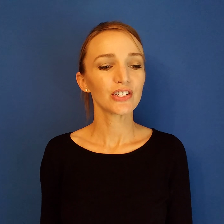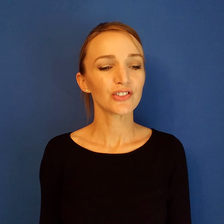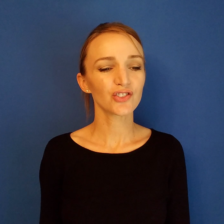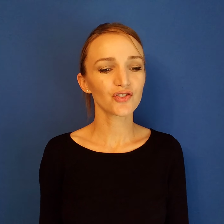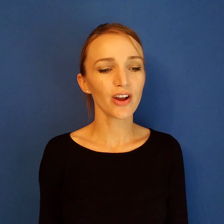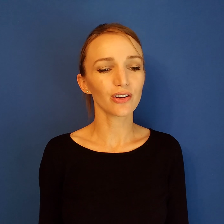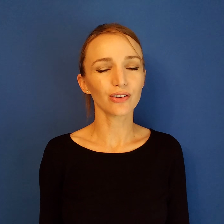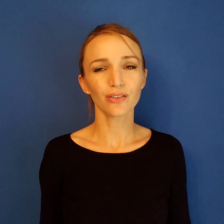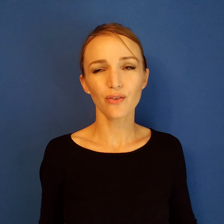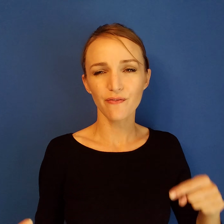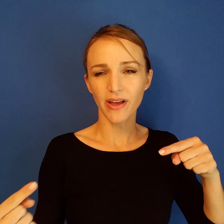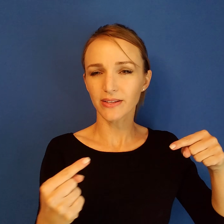Struggle. Struggle. fight.